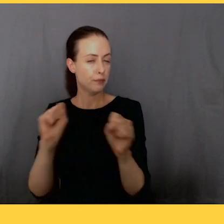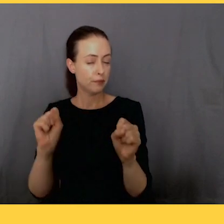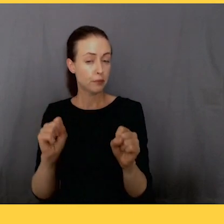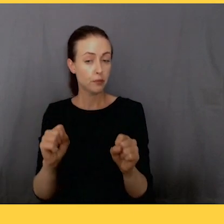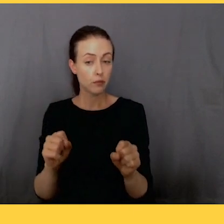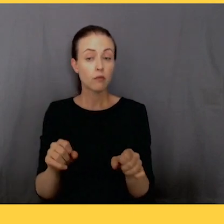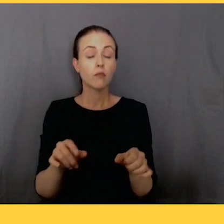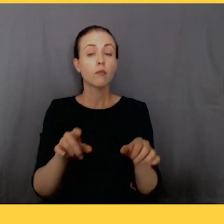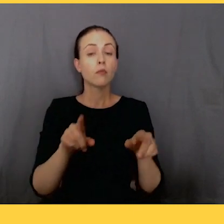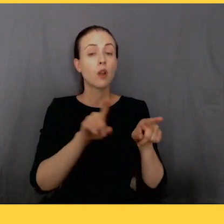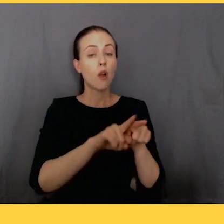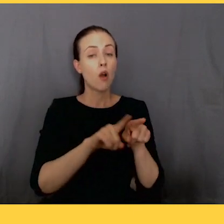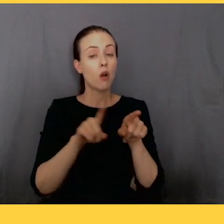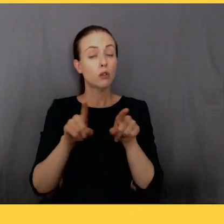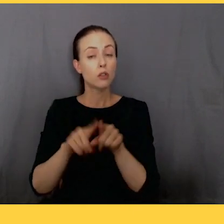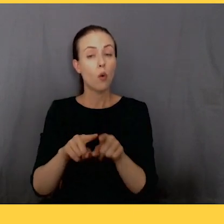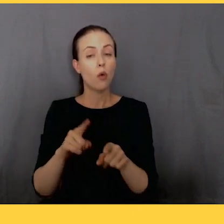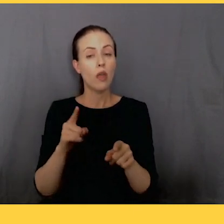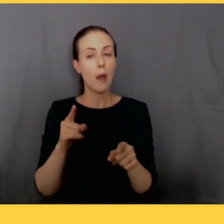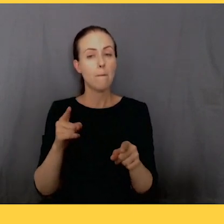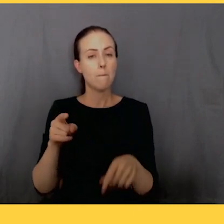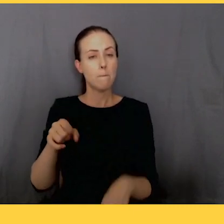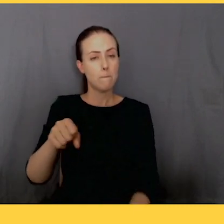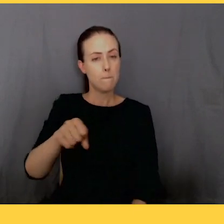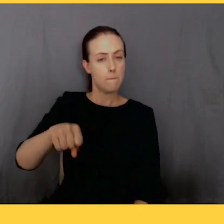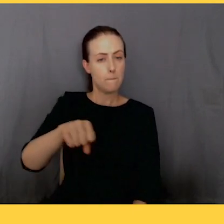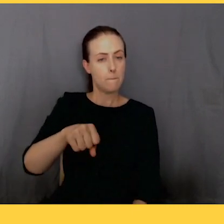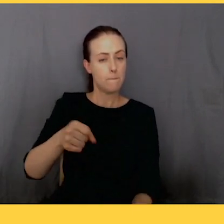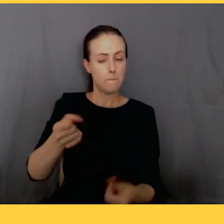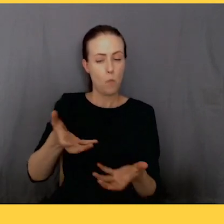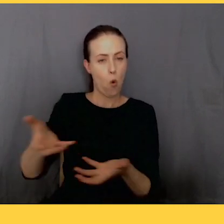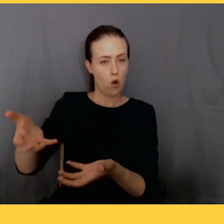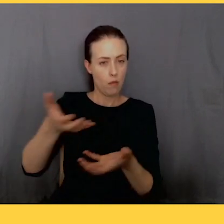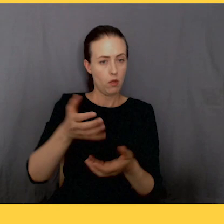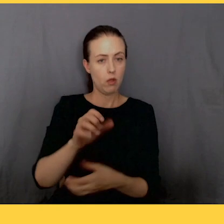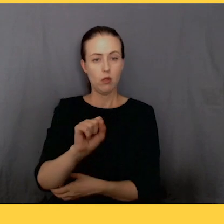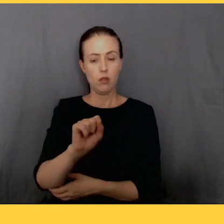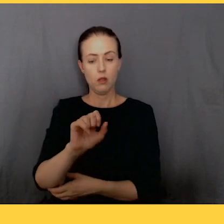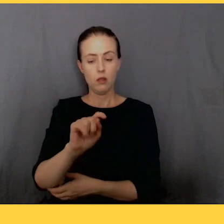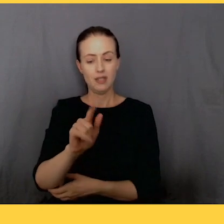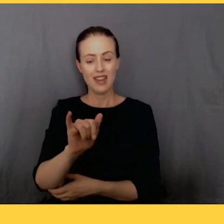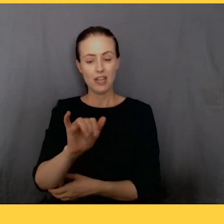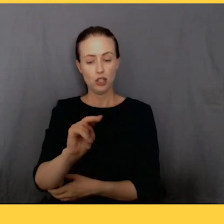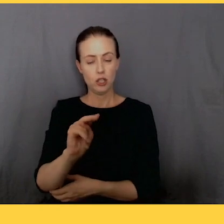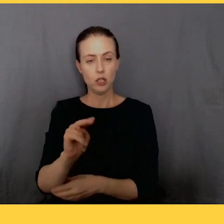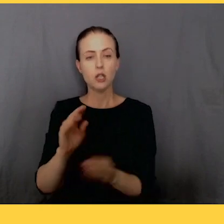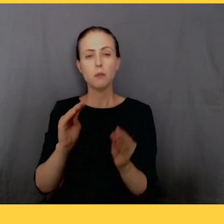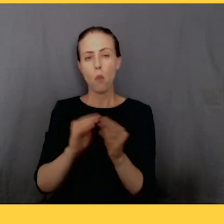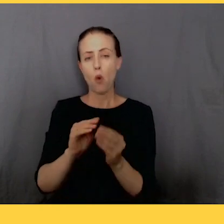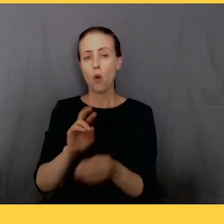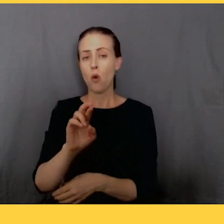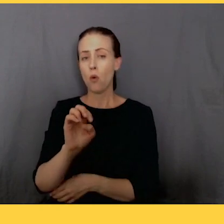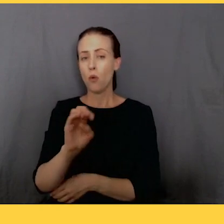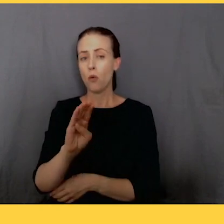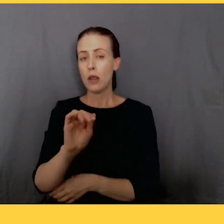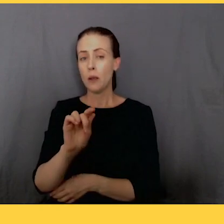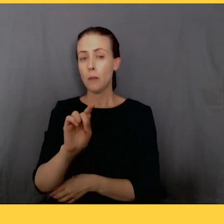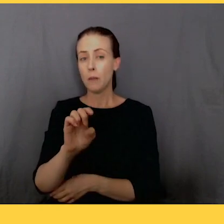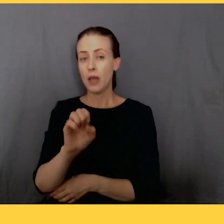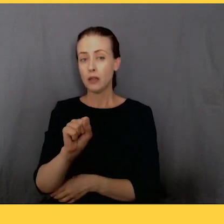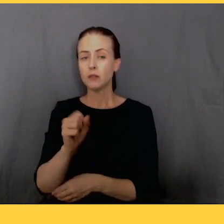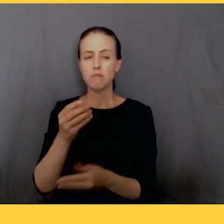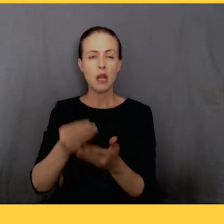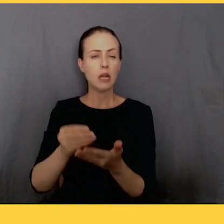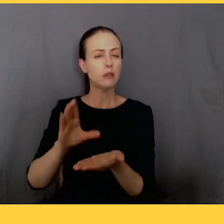to the portable stations there, you'll see other rebates for other equipment. So that's,